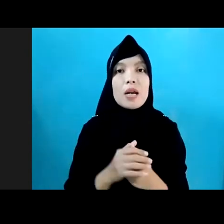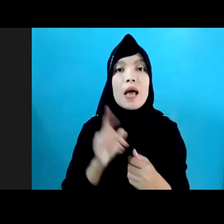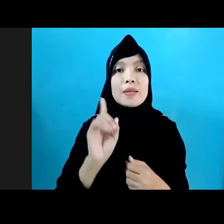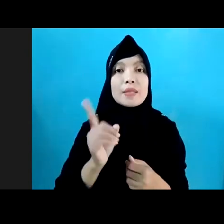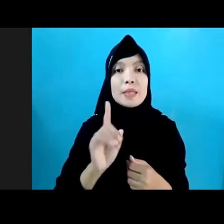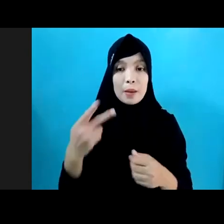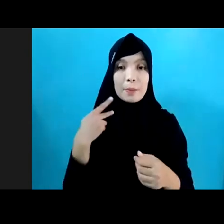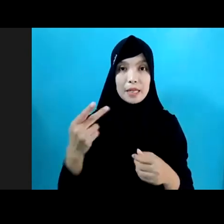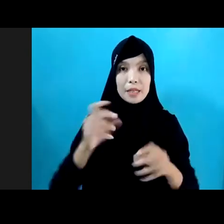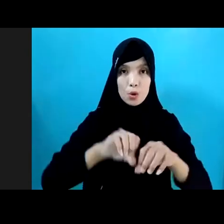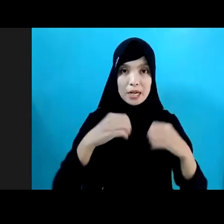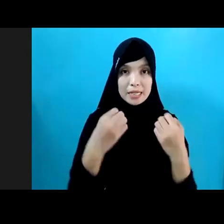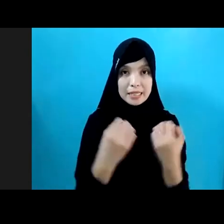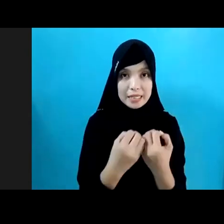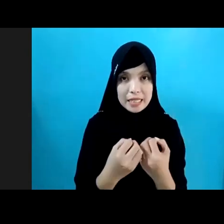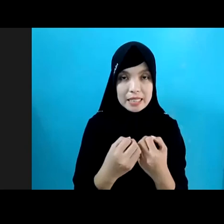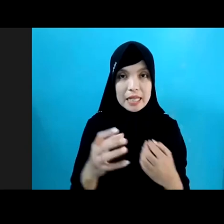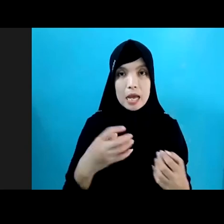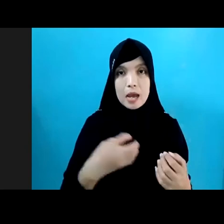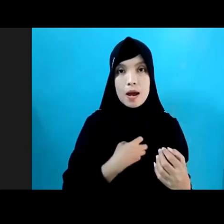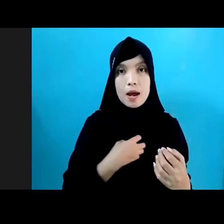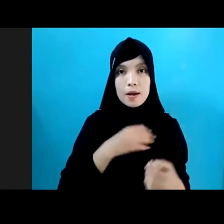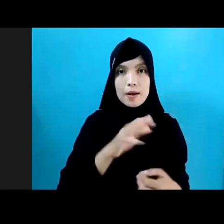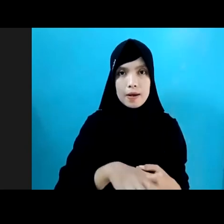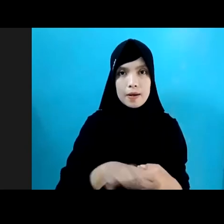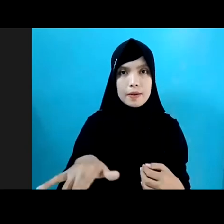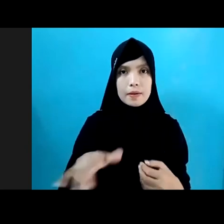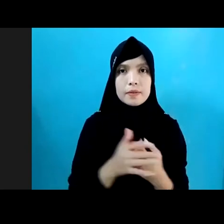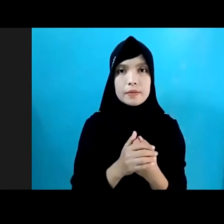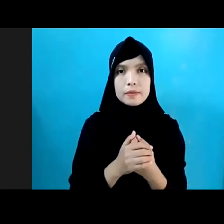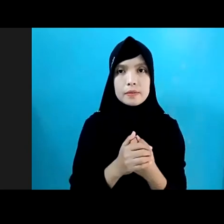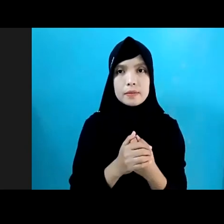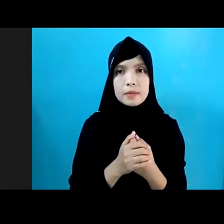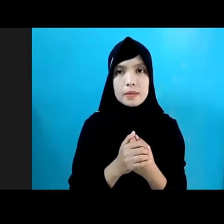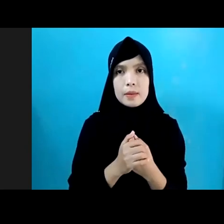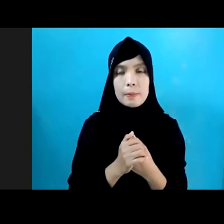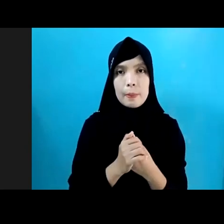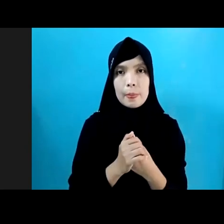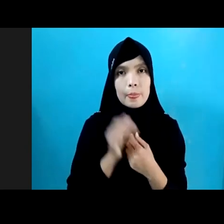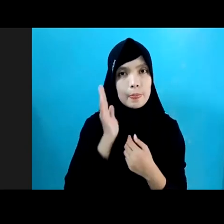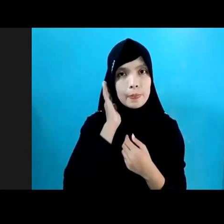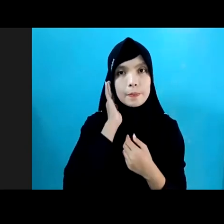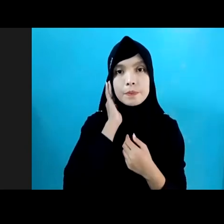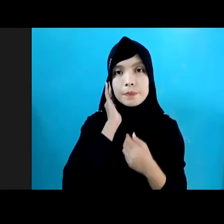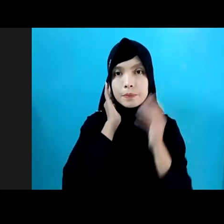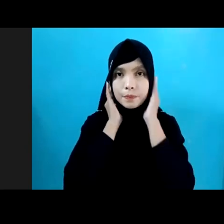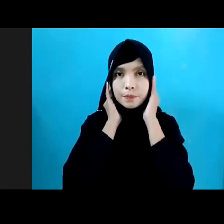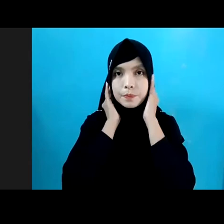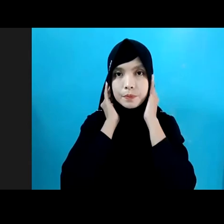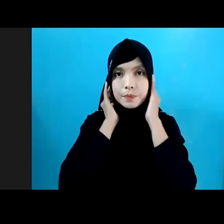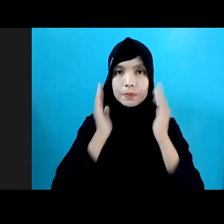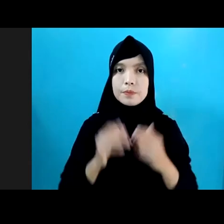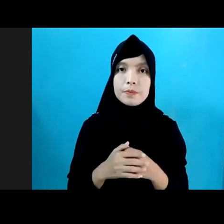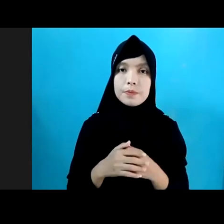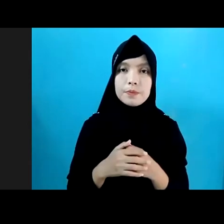Heard From That Amazing Young woman Who Spoke Before Me How Children Definitely Are Very Switched On